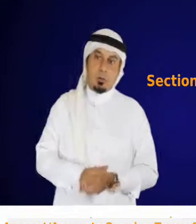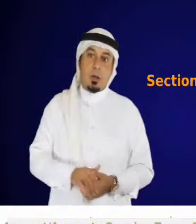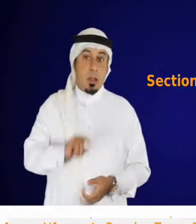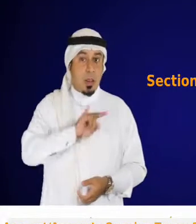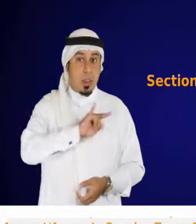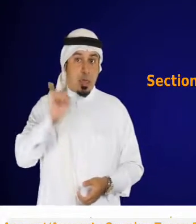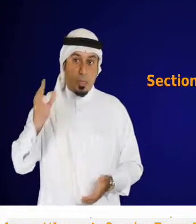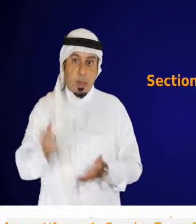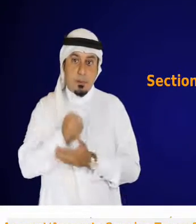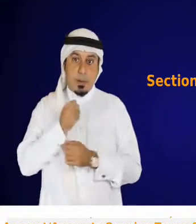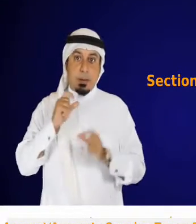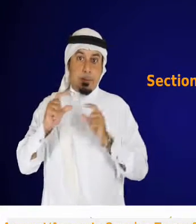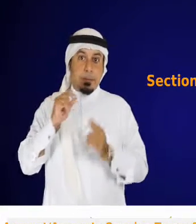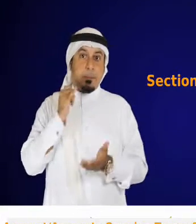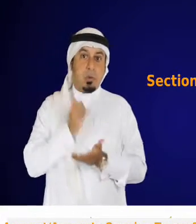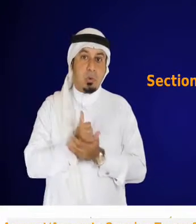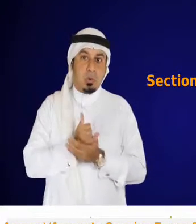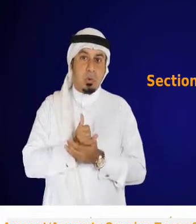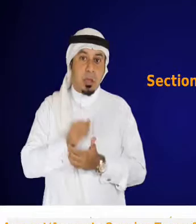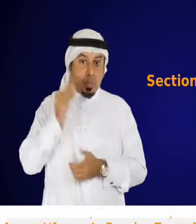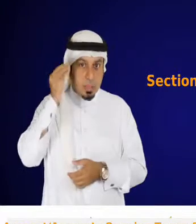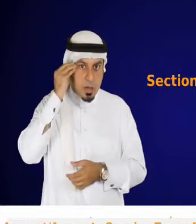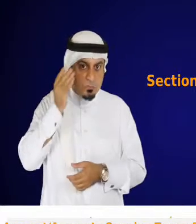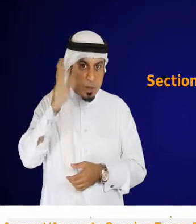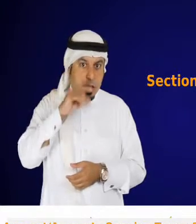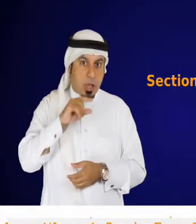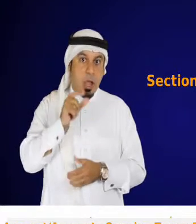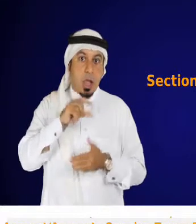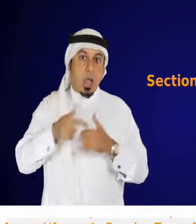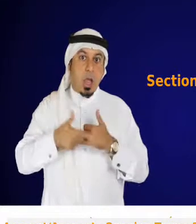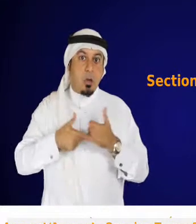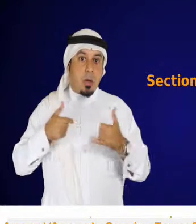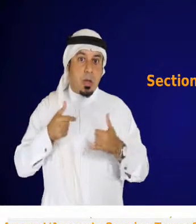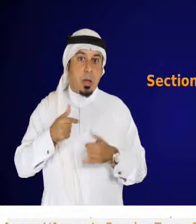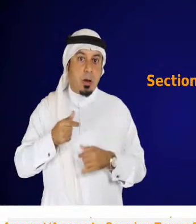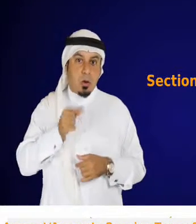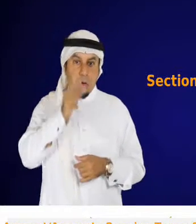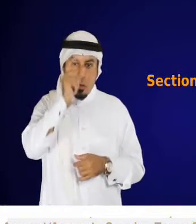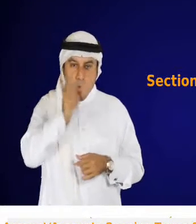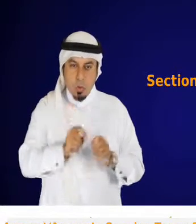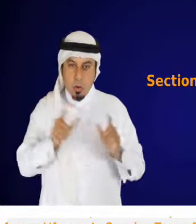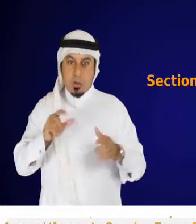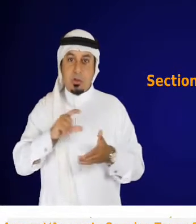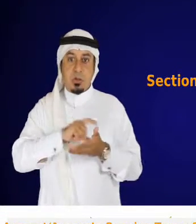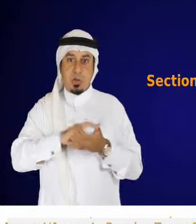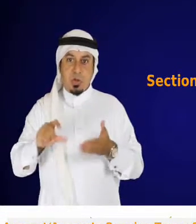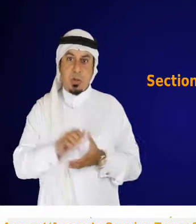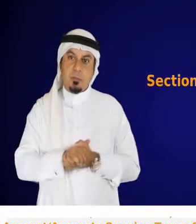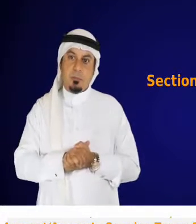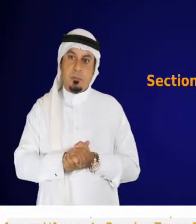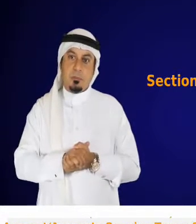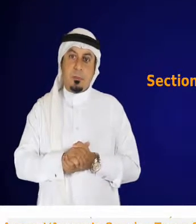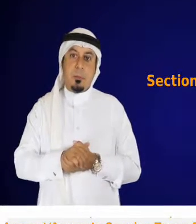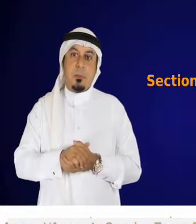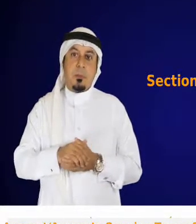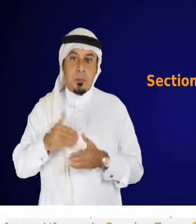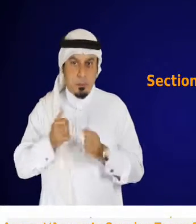"27. The bank shall not be responsible to identify of those who endorse check issued for a beneficiary and shall not